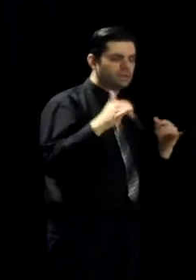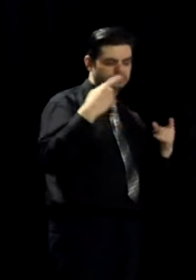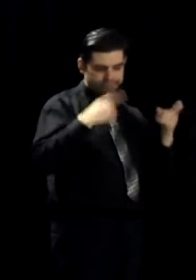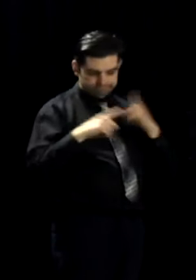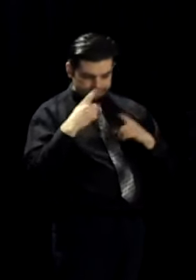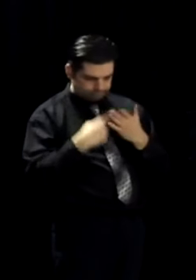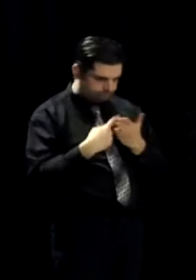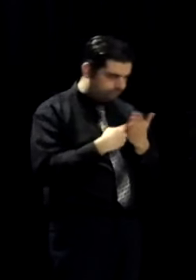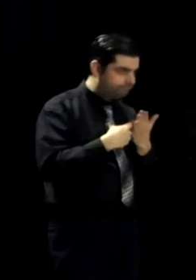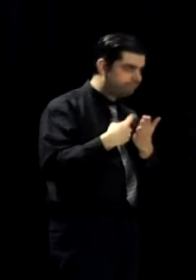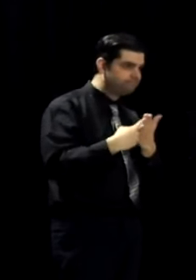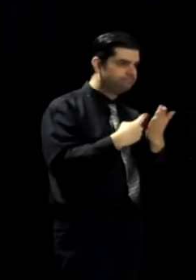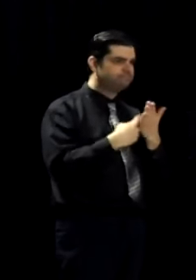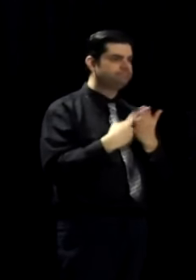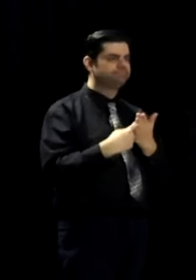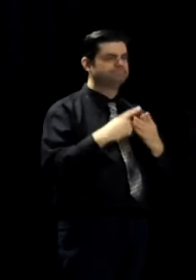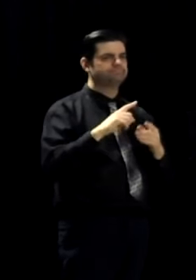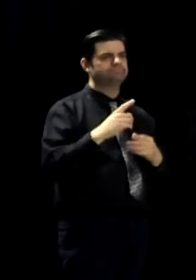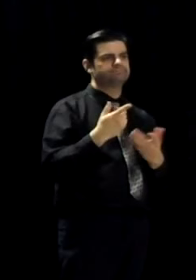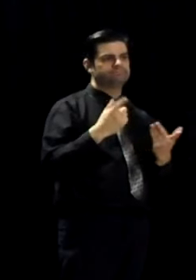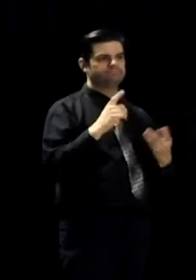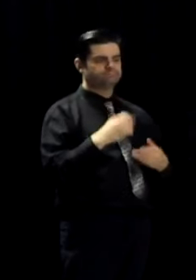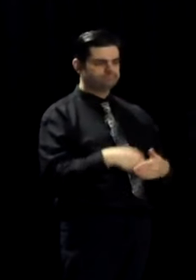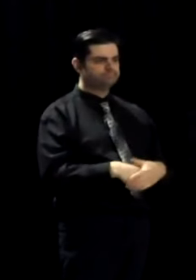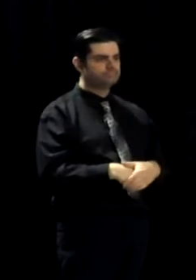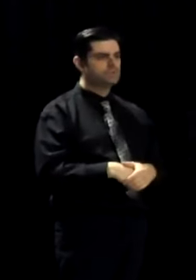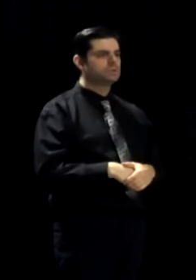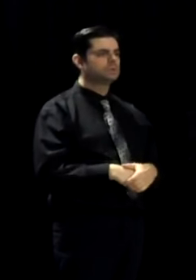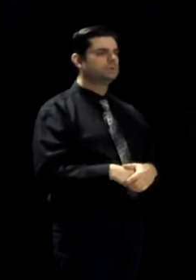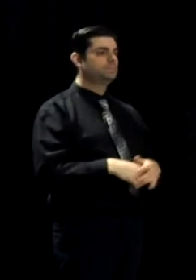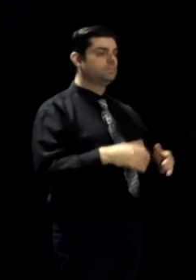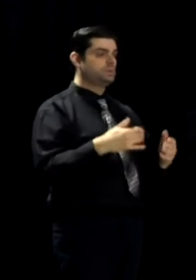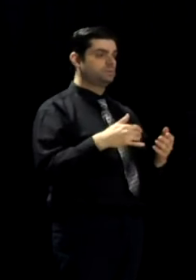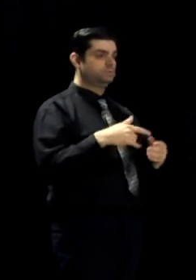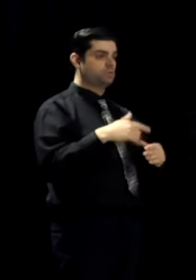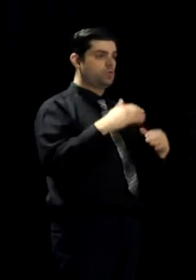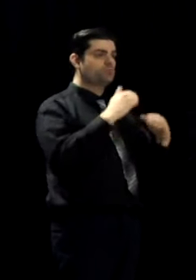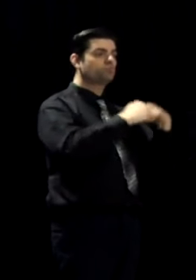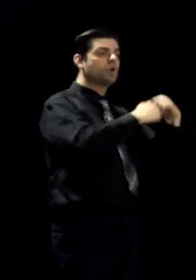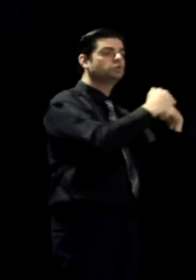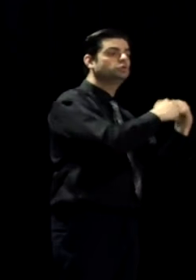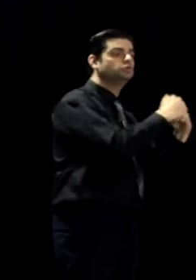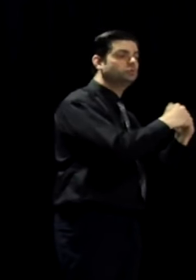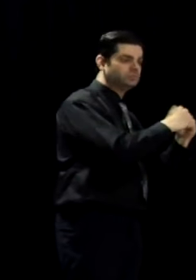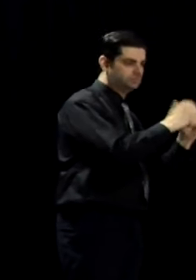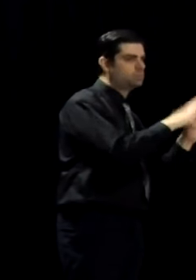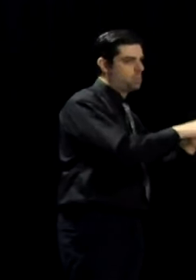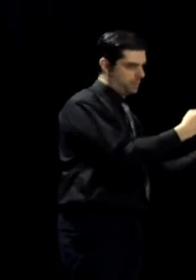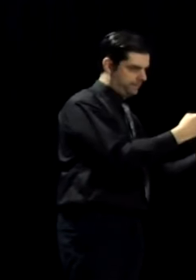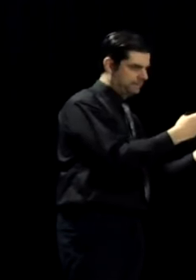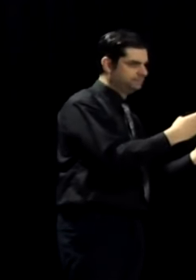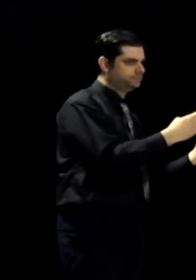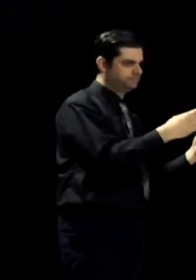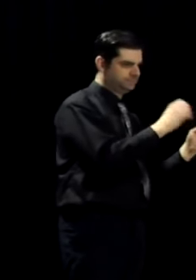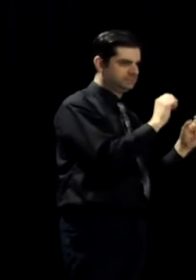but certainly you got to open up construction. You can do it safely. Folks can be wearing a mask.